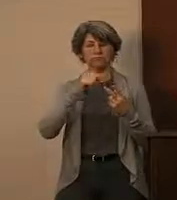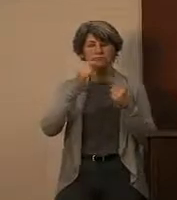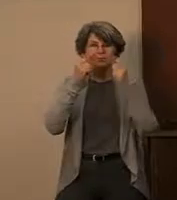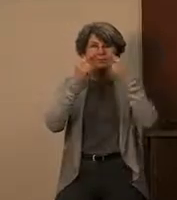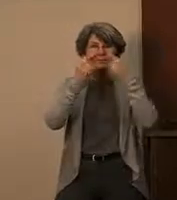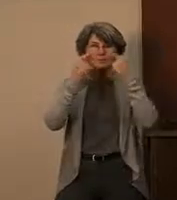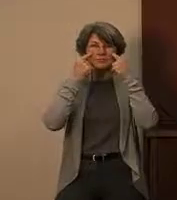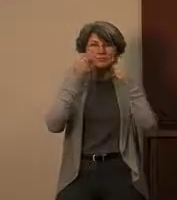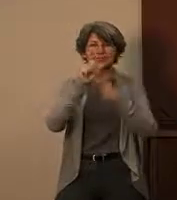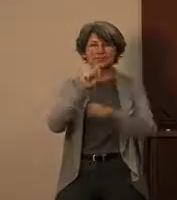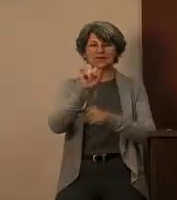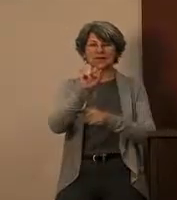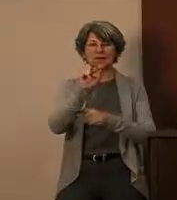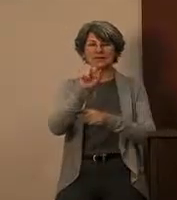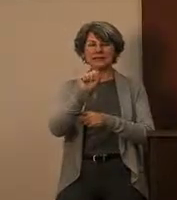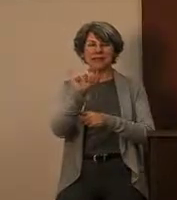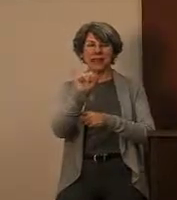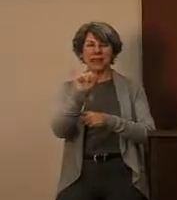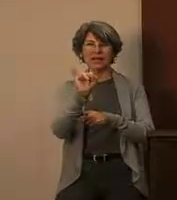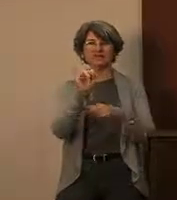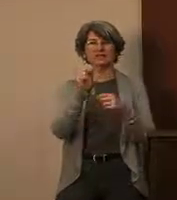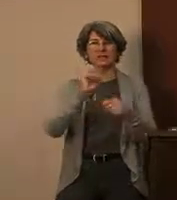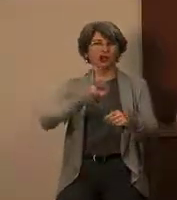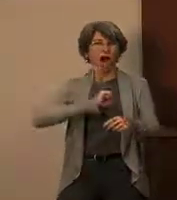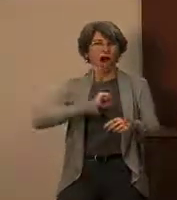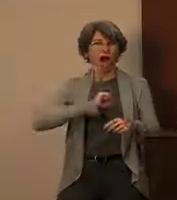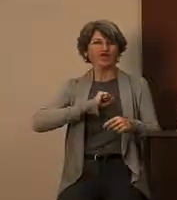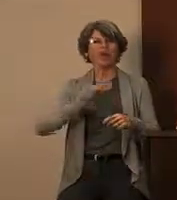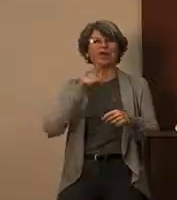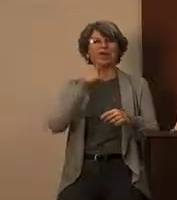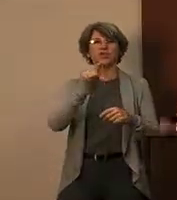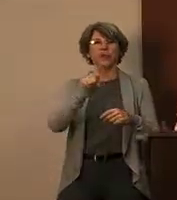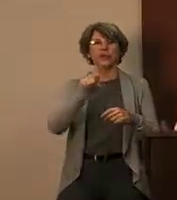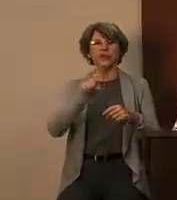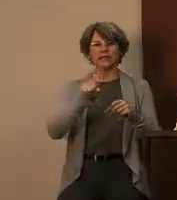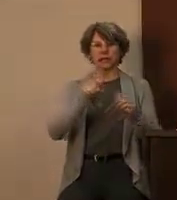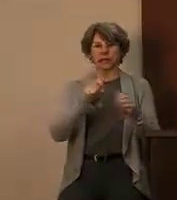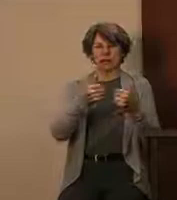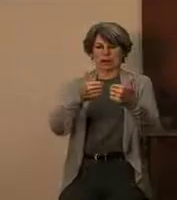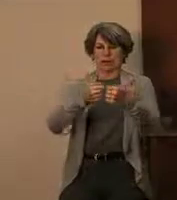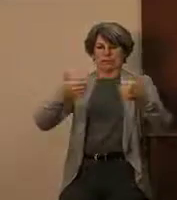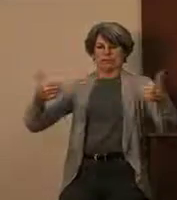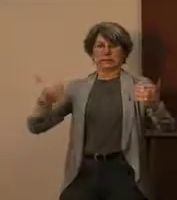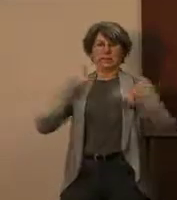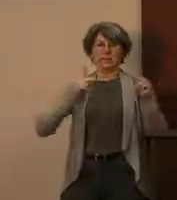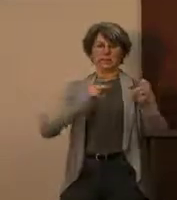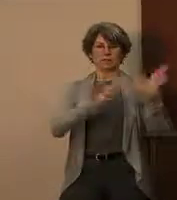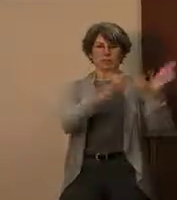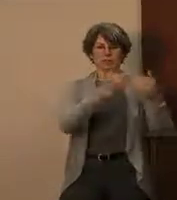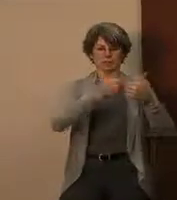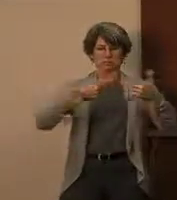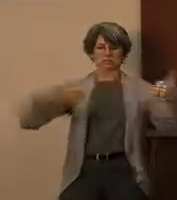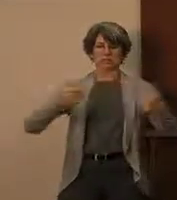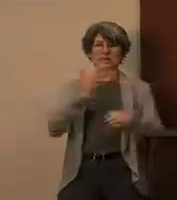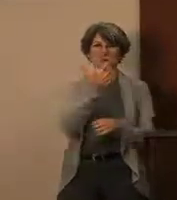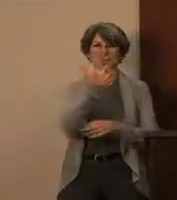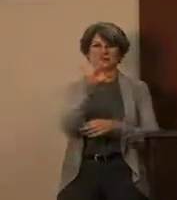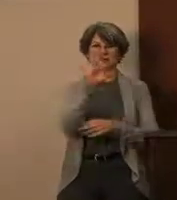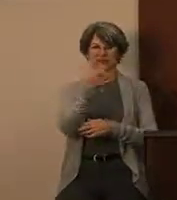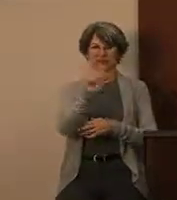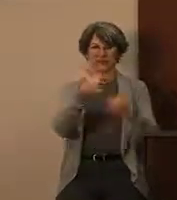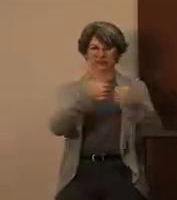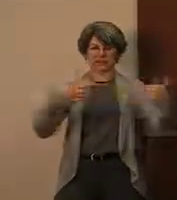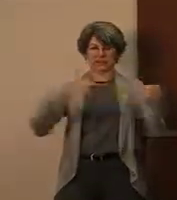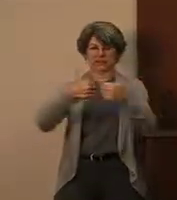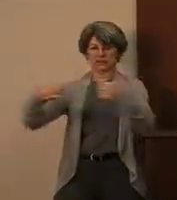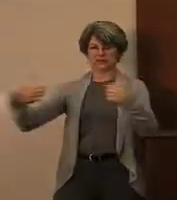they're having a cough, you need to place people 3 feet away from one another. So we don't think